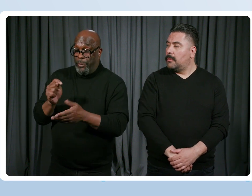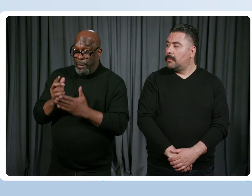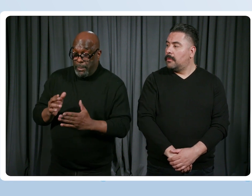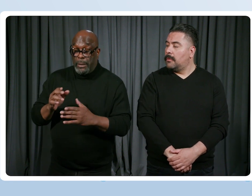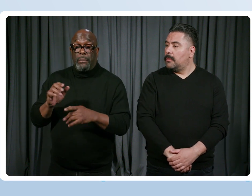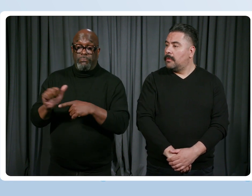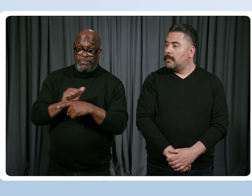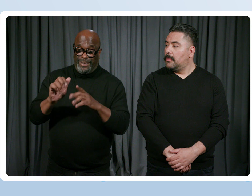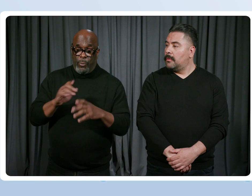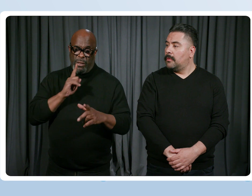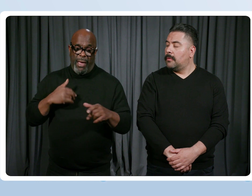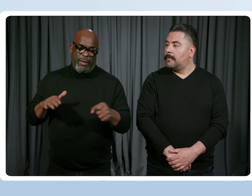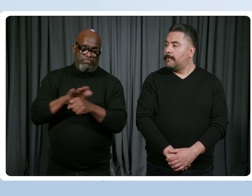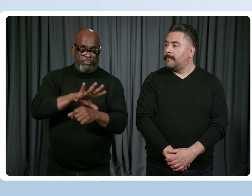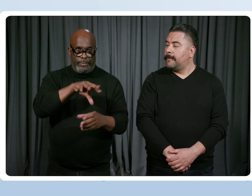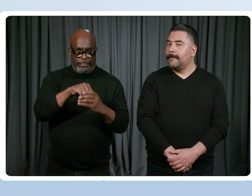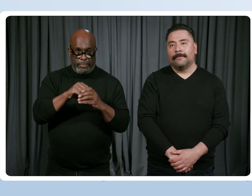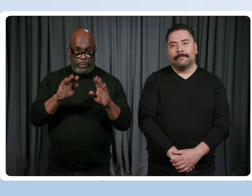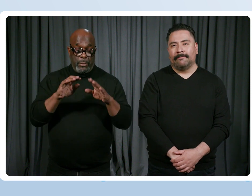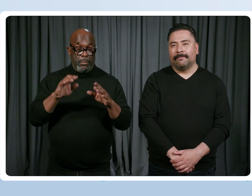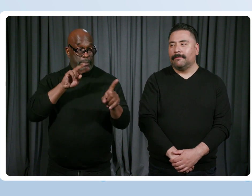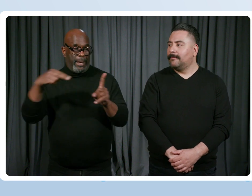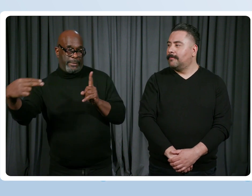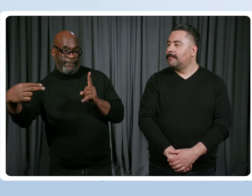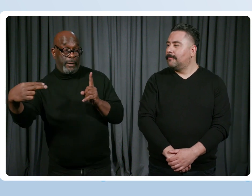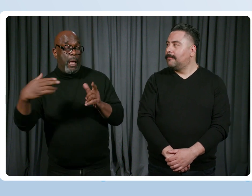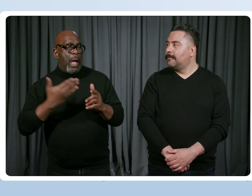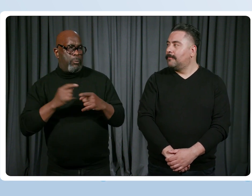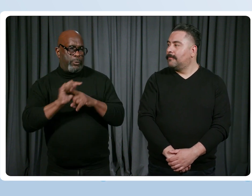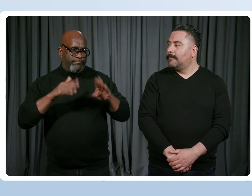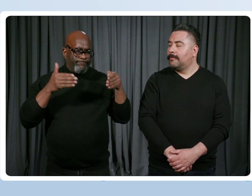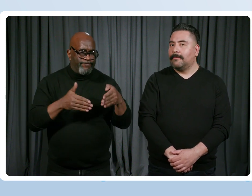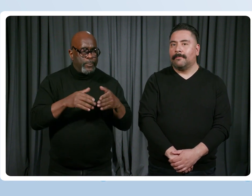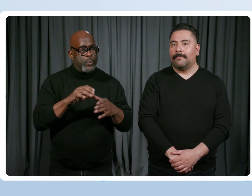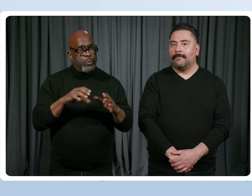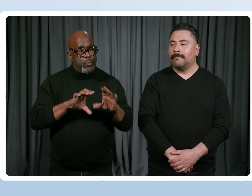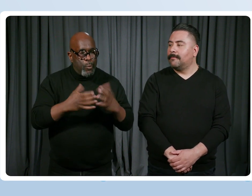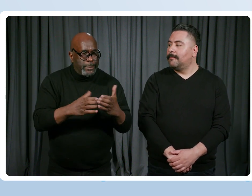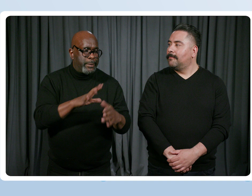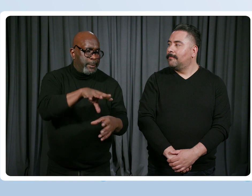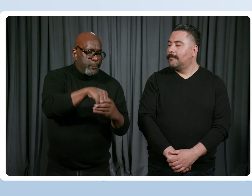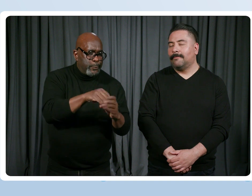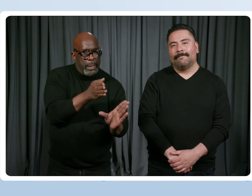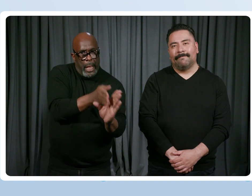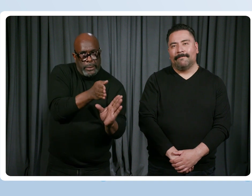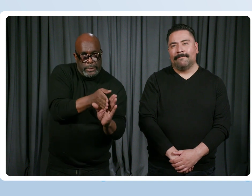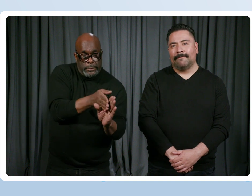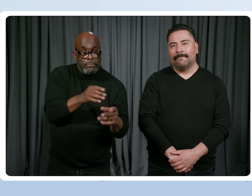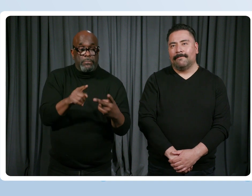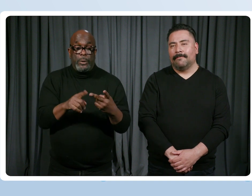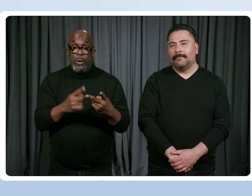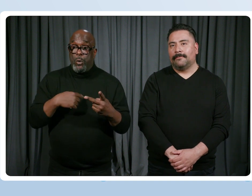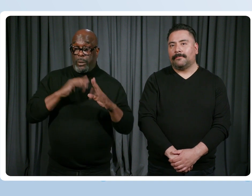have a holistic perspective on our clients. So we have that training with coursework that includes psychology, and